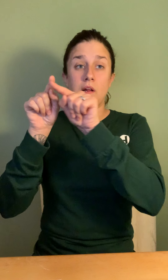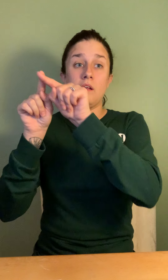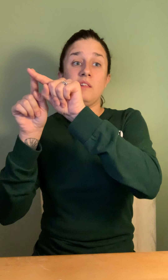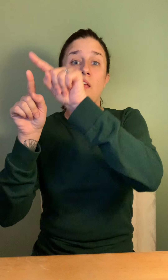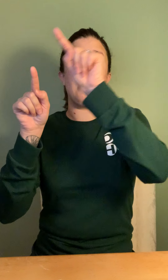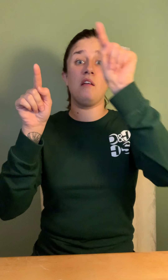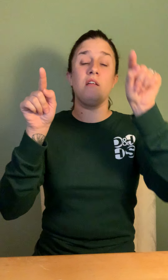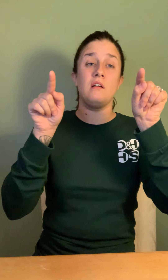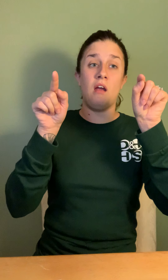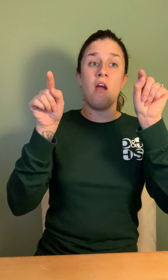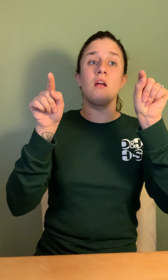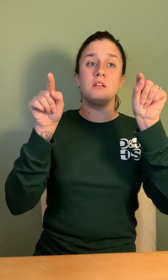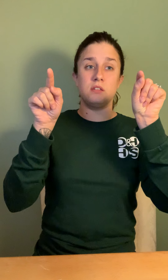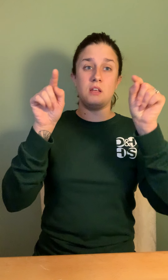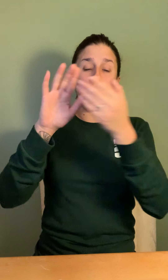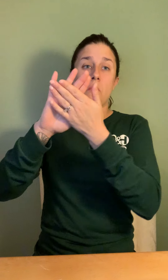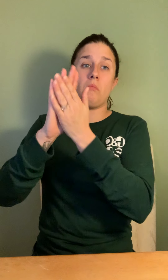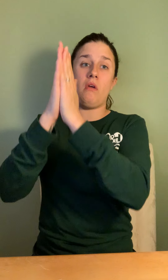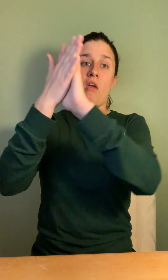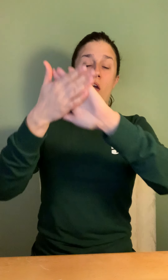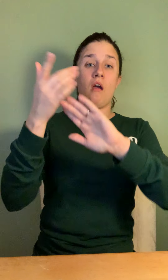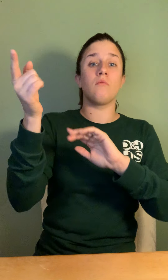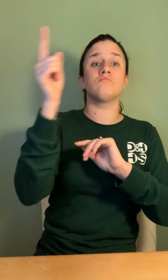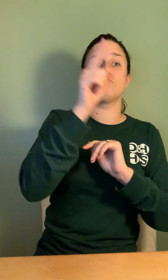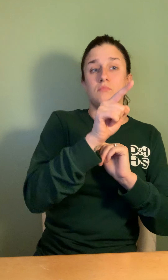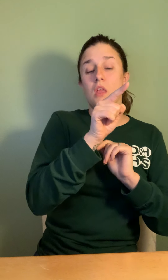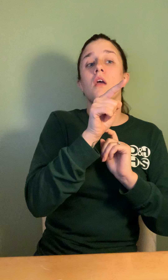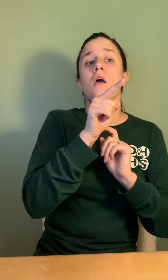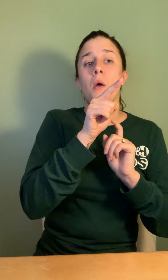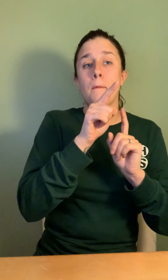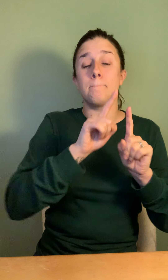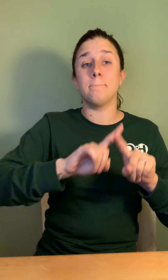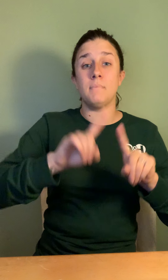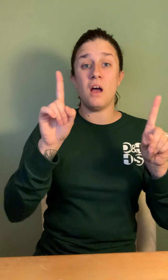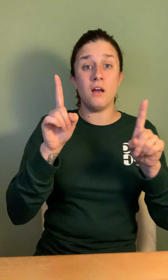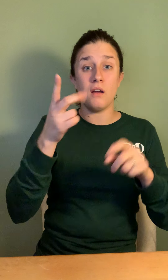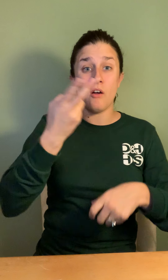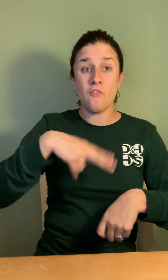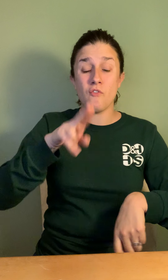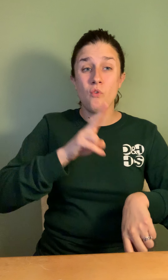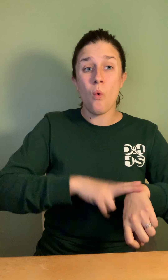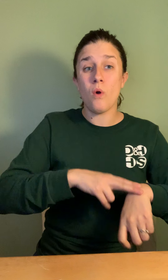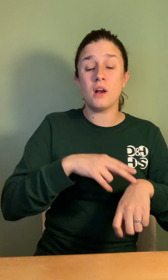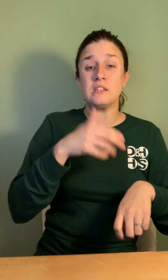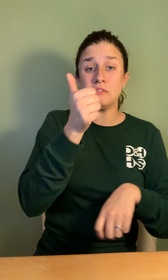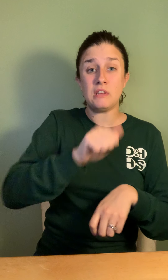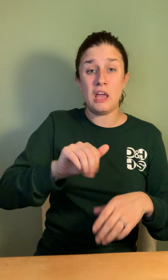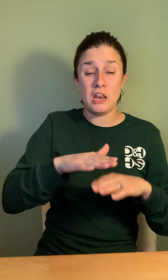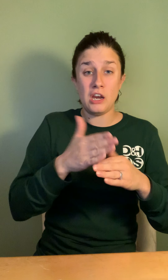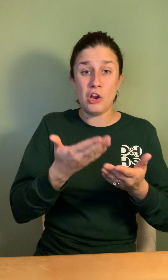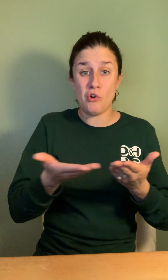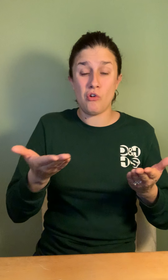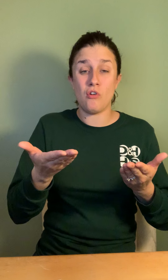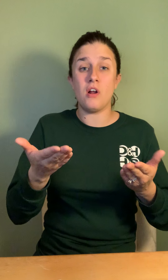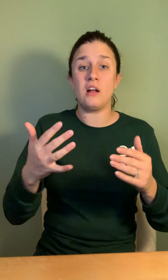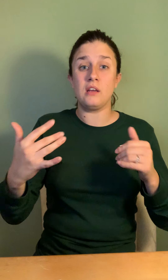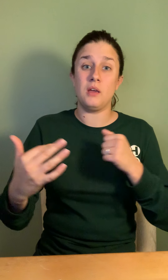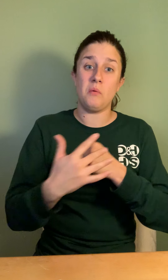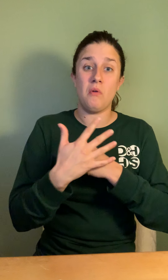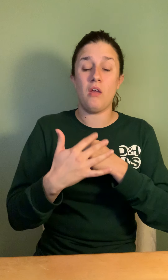compact and cement together. But of course, any rock can be weathered into sediments. and